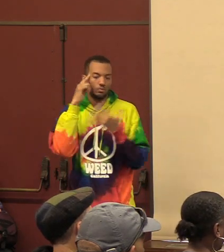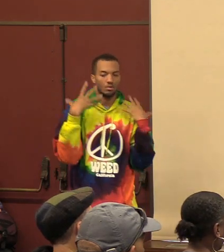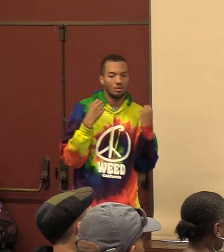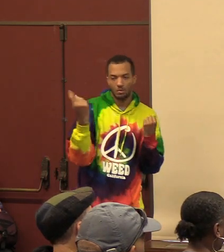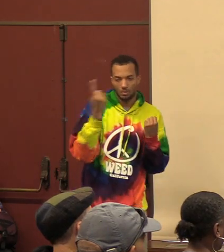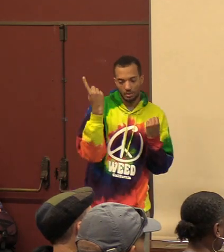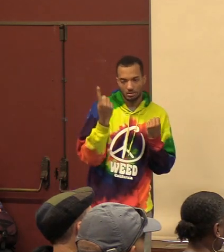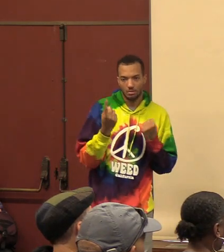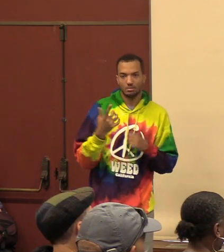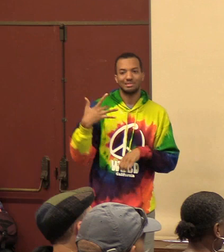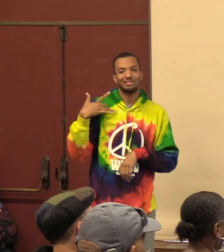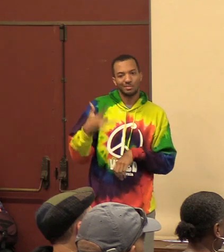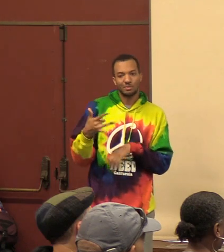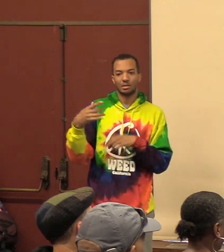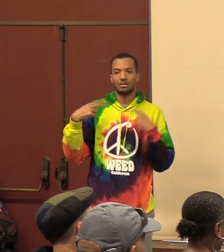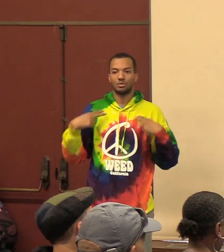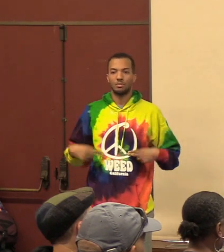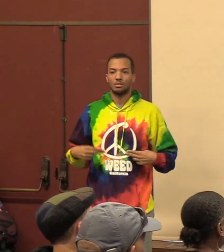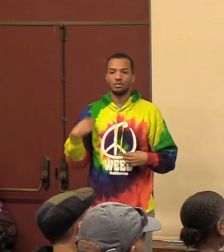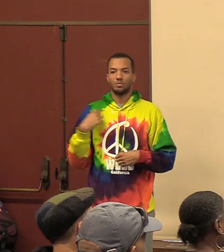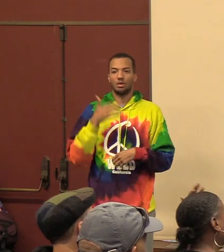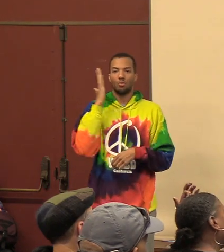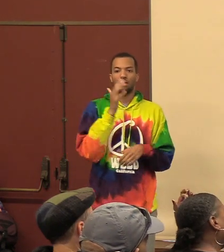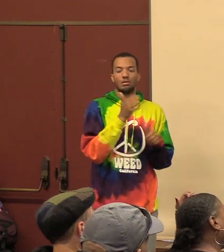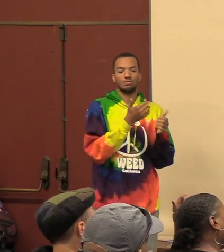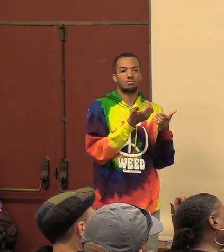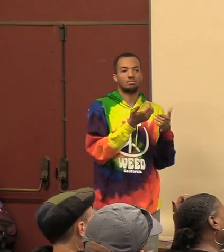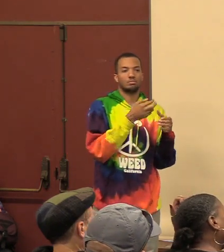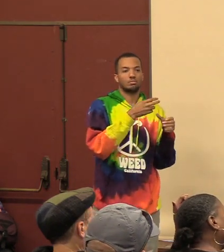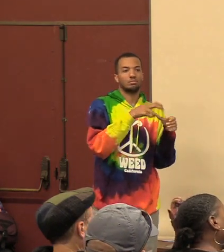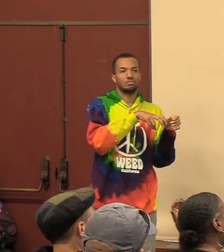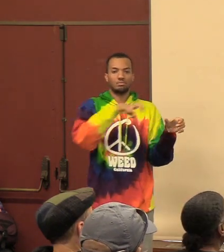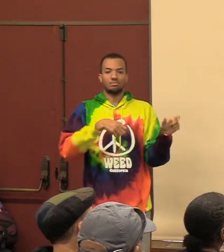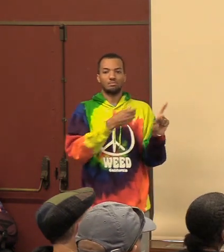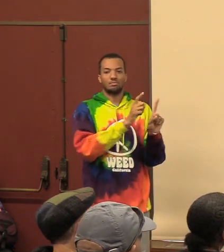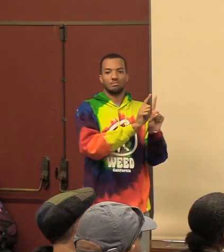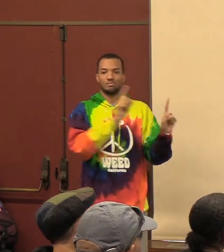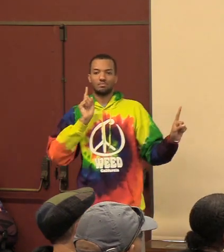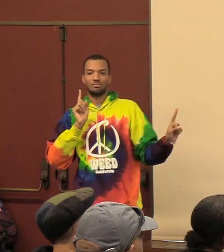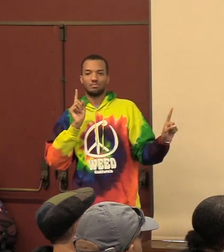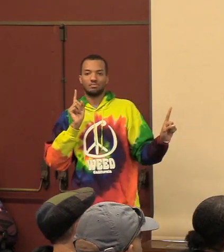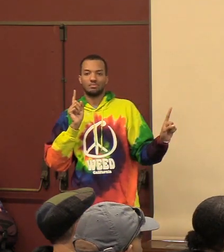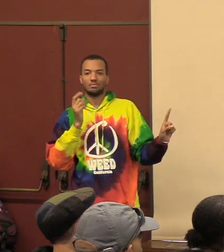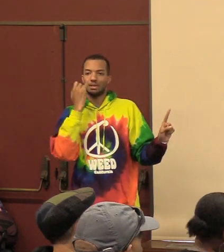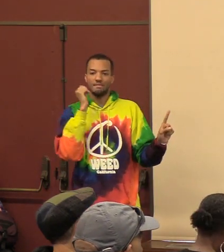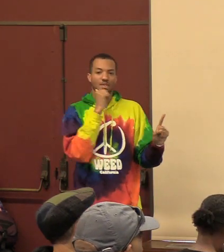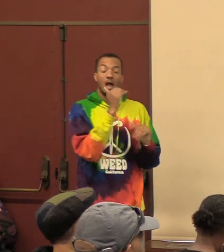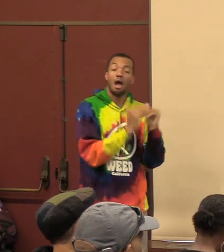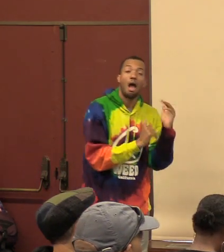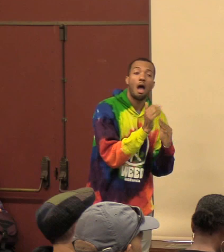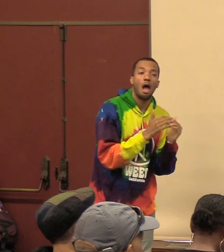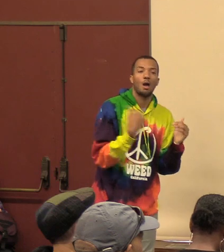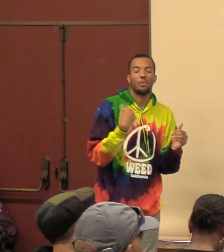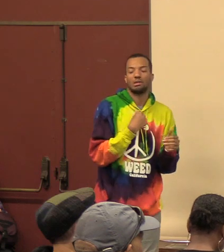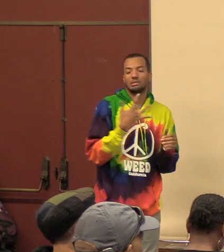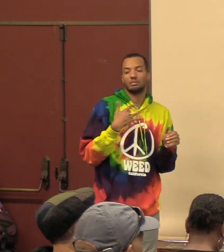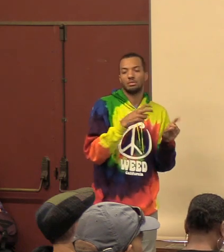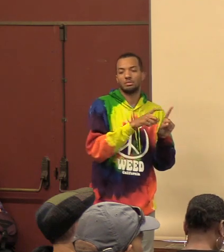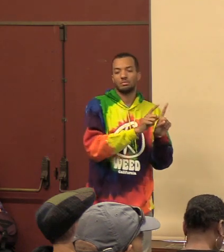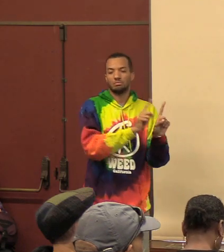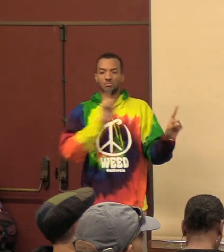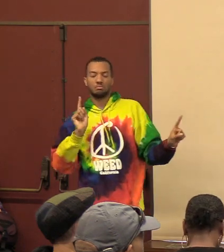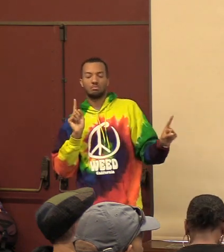generally gonna back away from it. So We came up with a fantastic